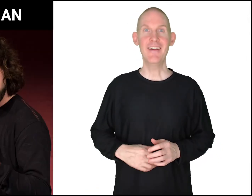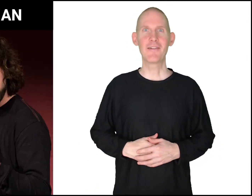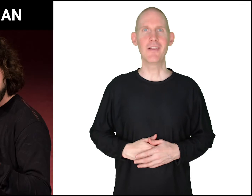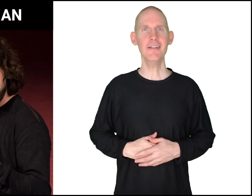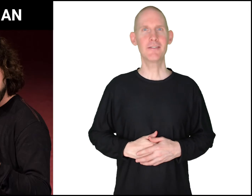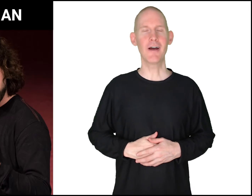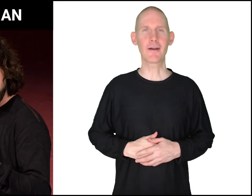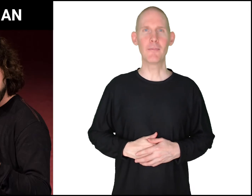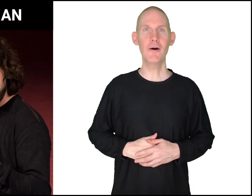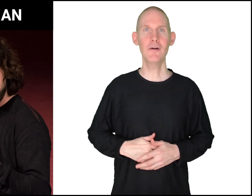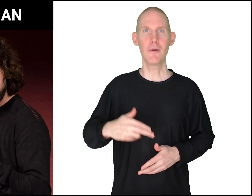Let's talk about